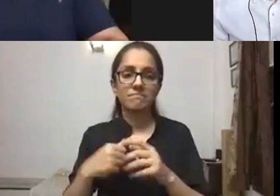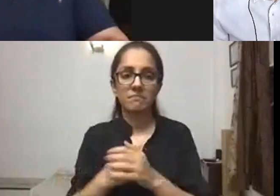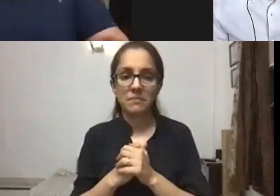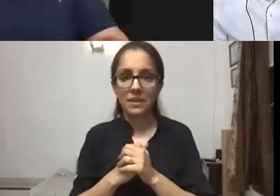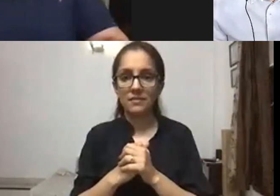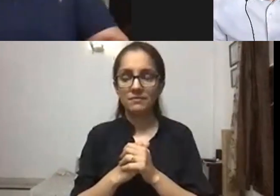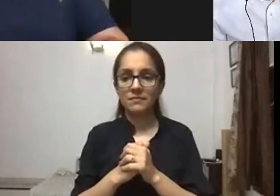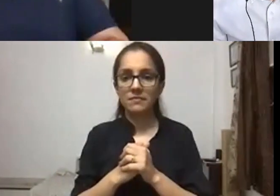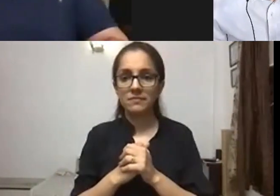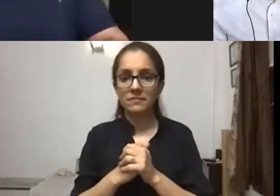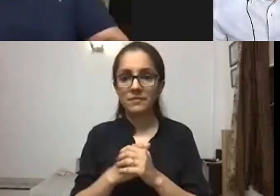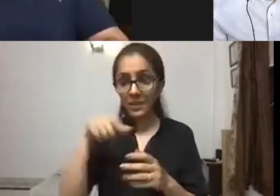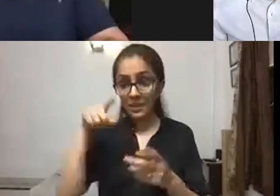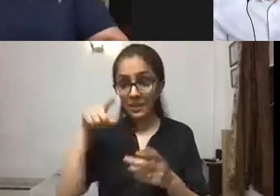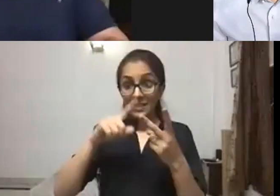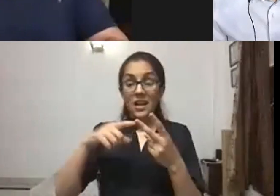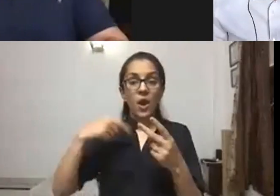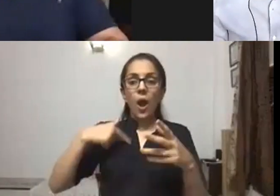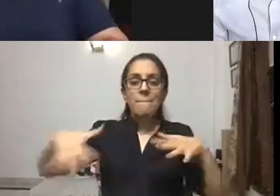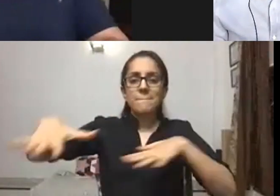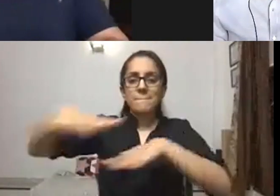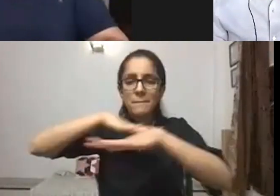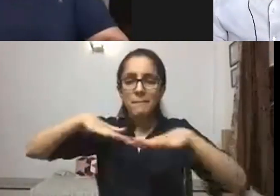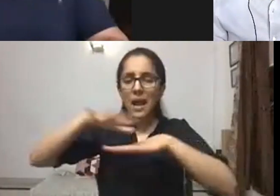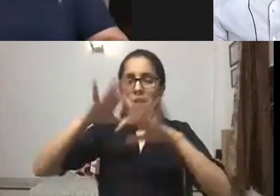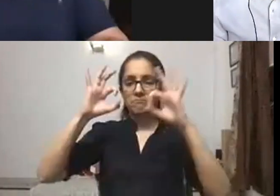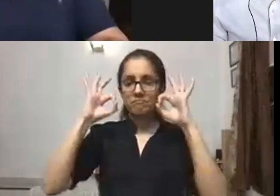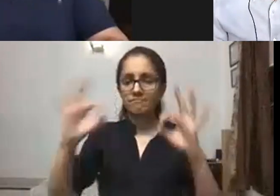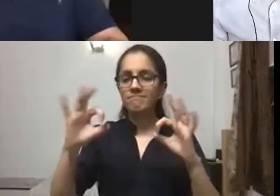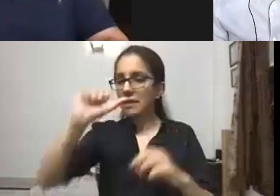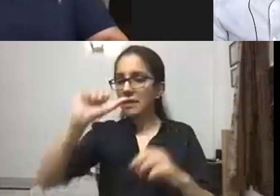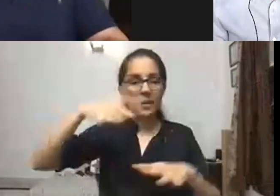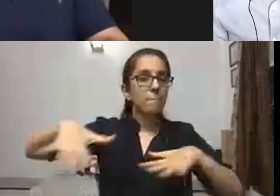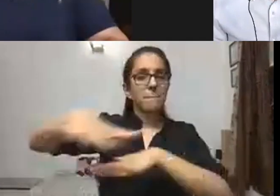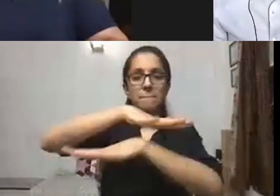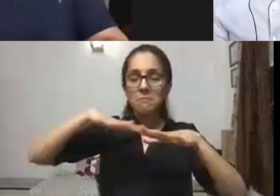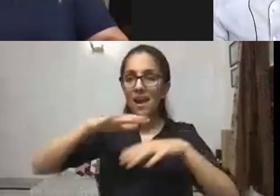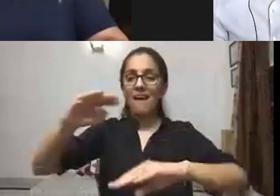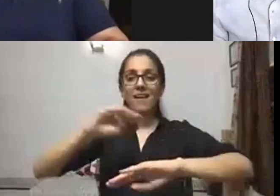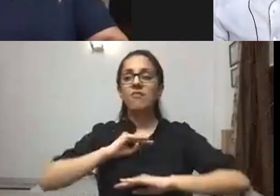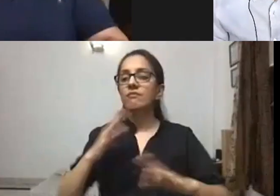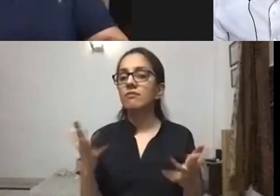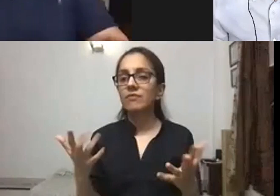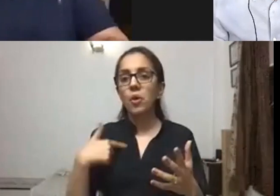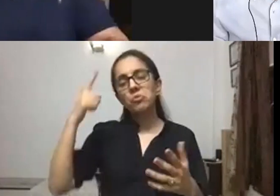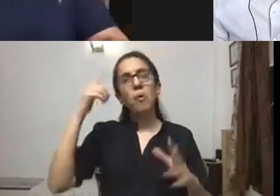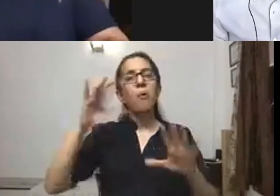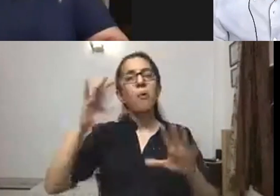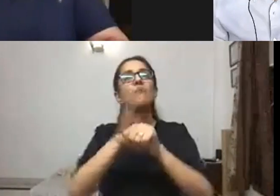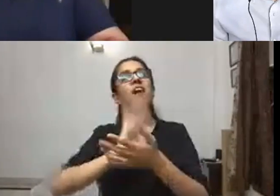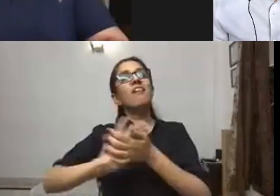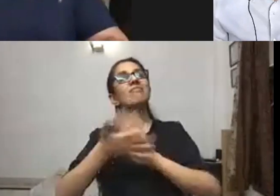was we were not really prepared and cautious enough. We thought that we had beaten COVID,